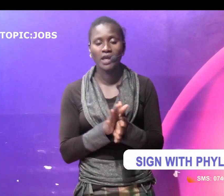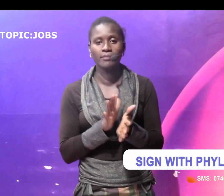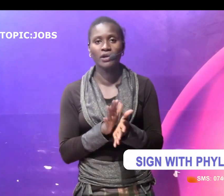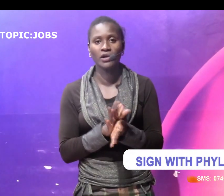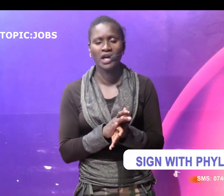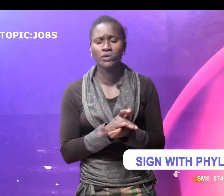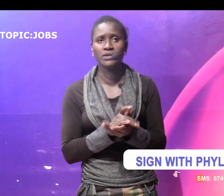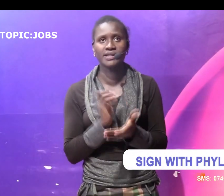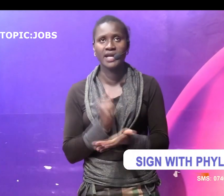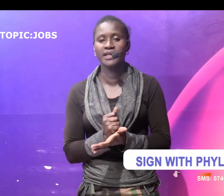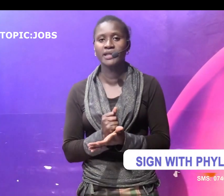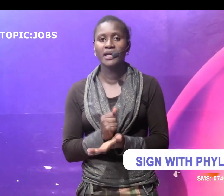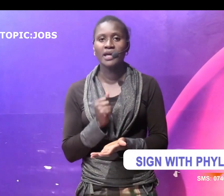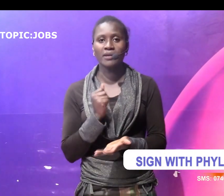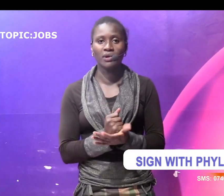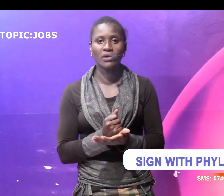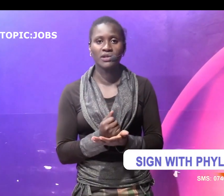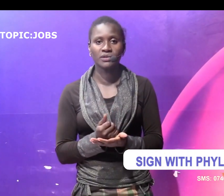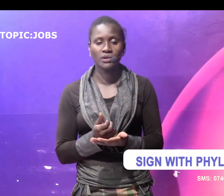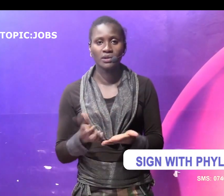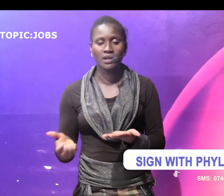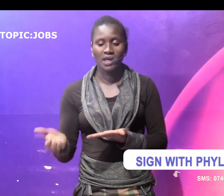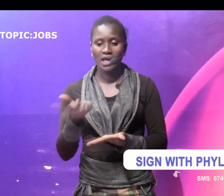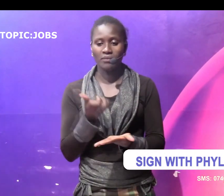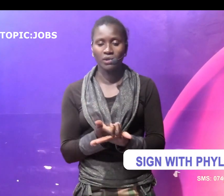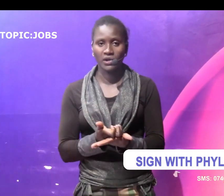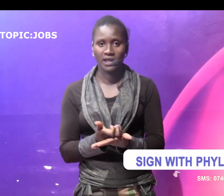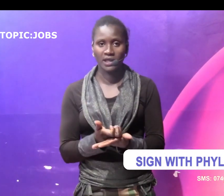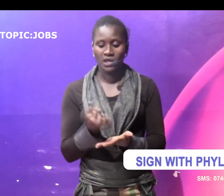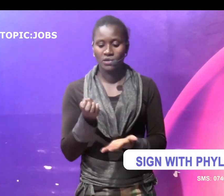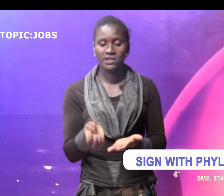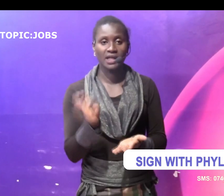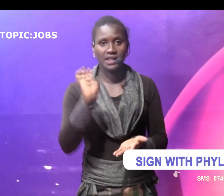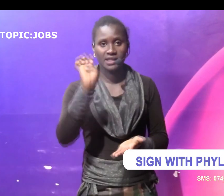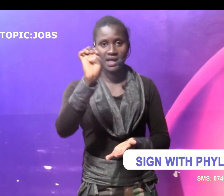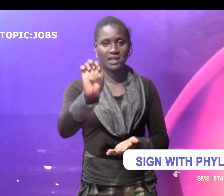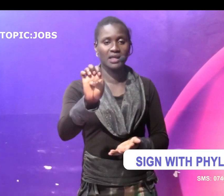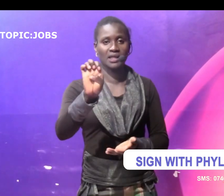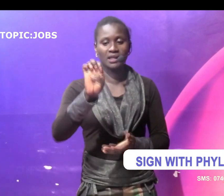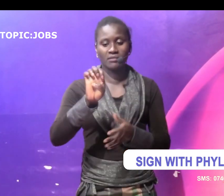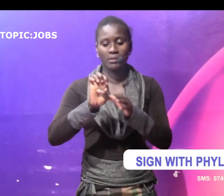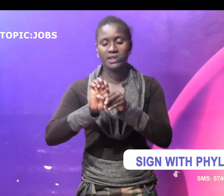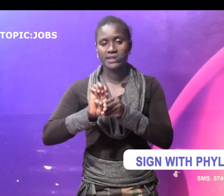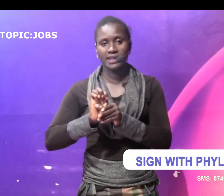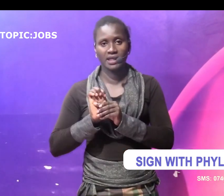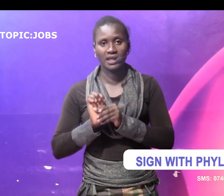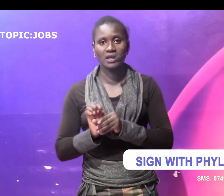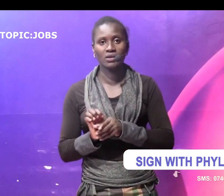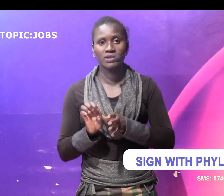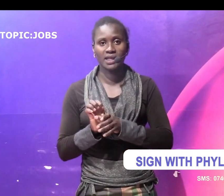Employee. How do we sign employee? So employee, using a letter E. Remember this is letter E. We sign like this.